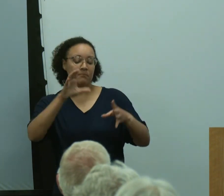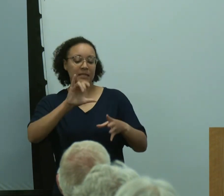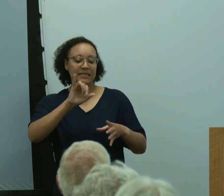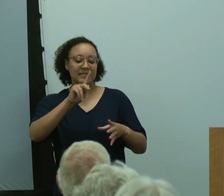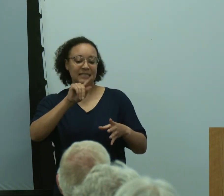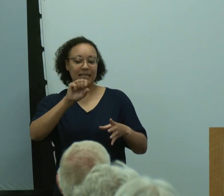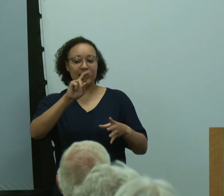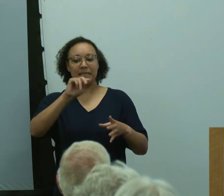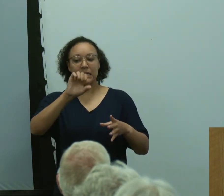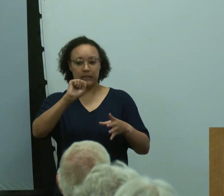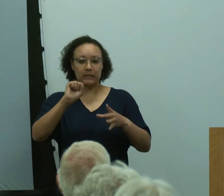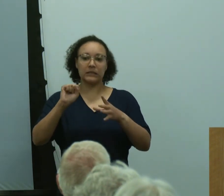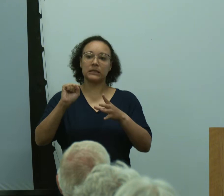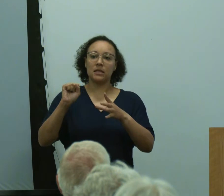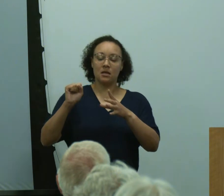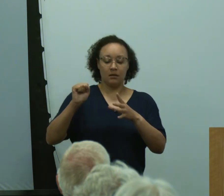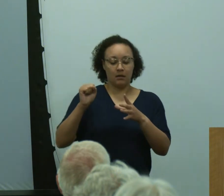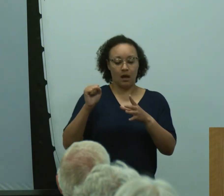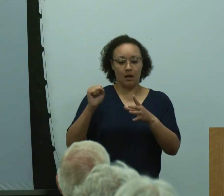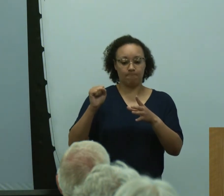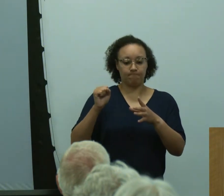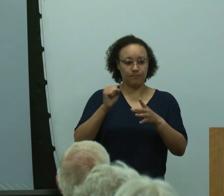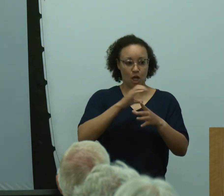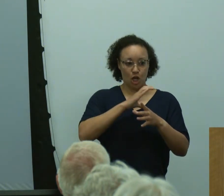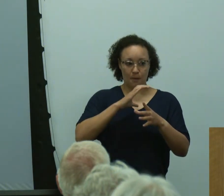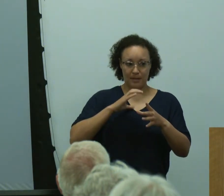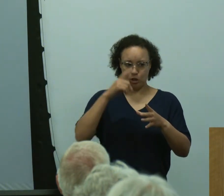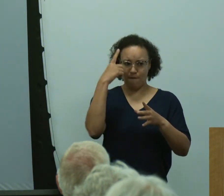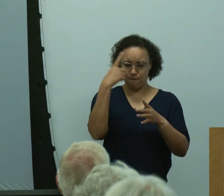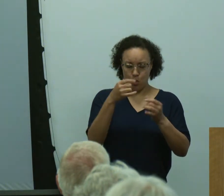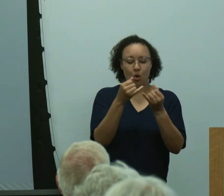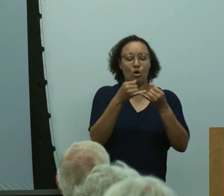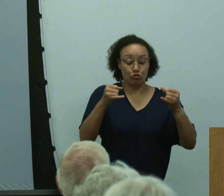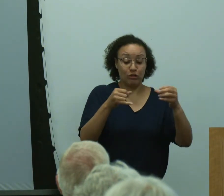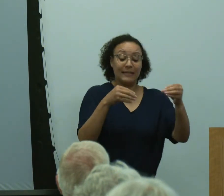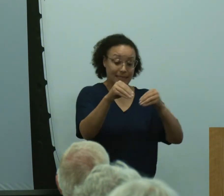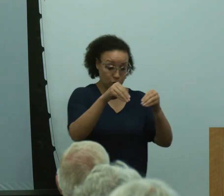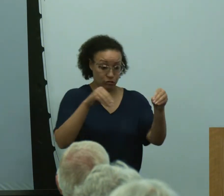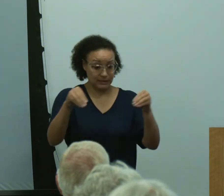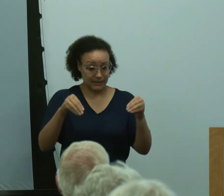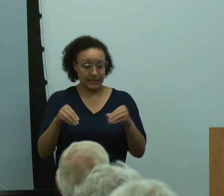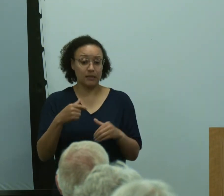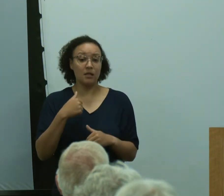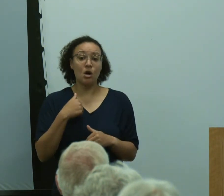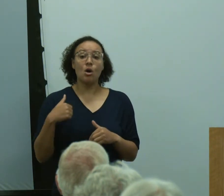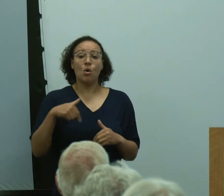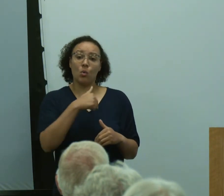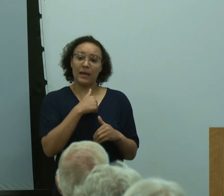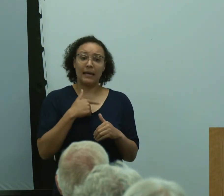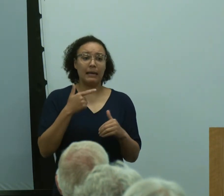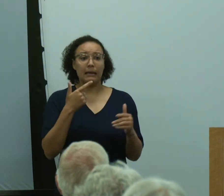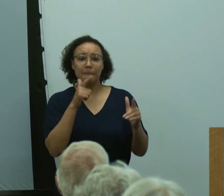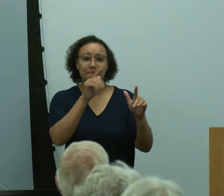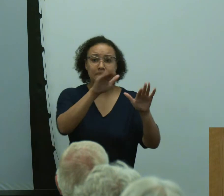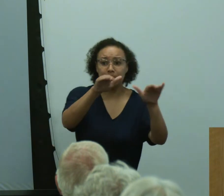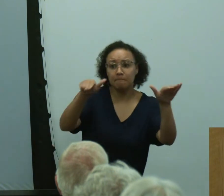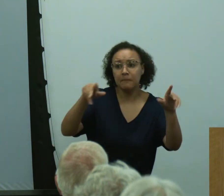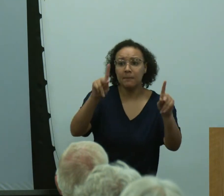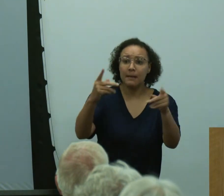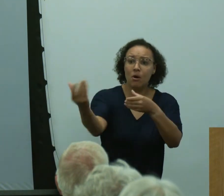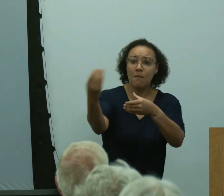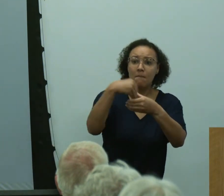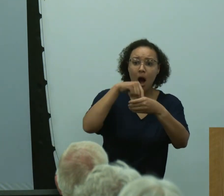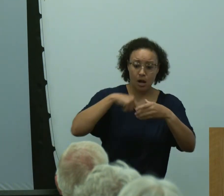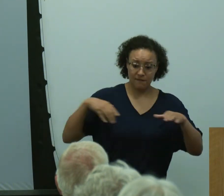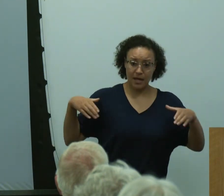on Redistricting. And we each looked out and asked people to be on this commission, to be a part of this